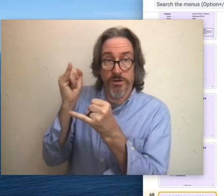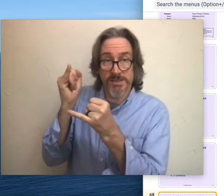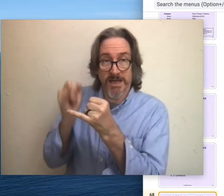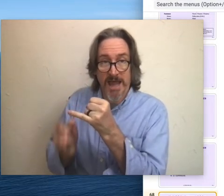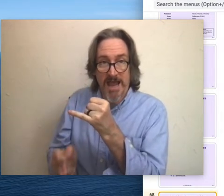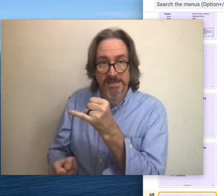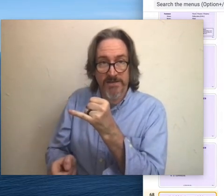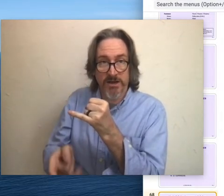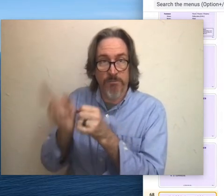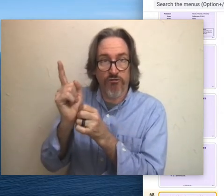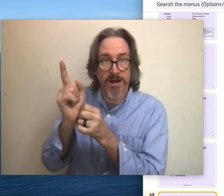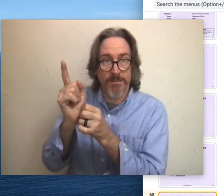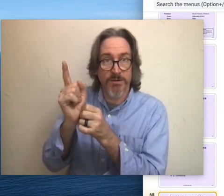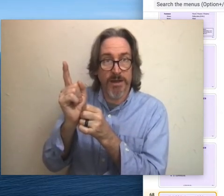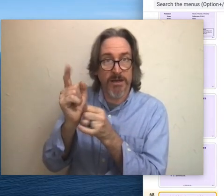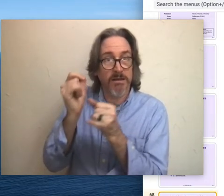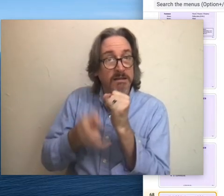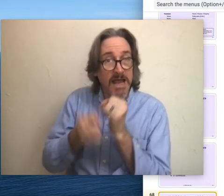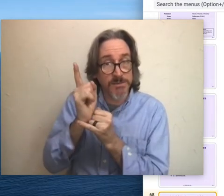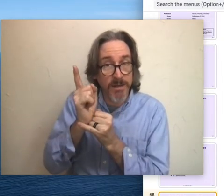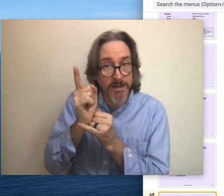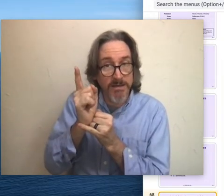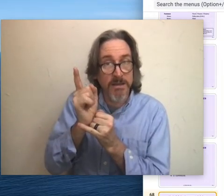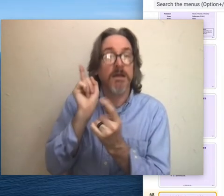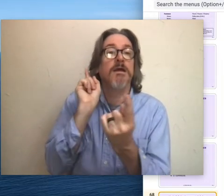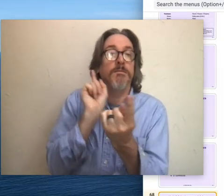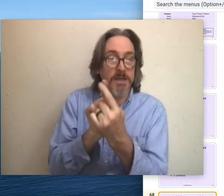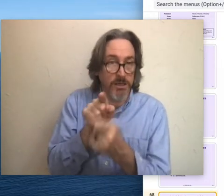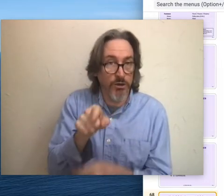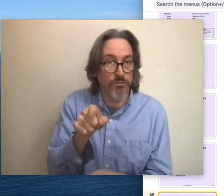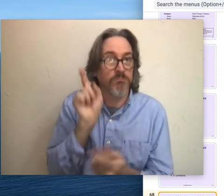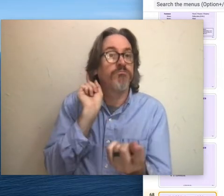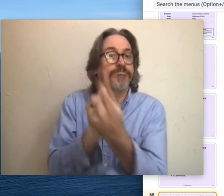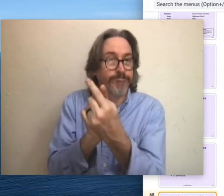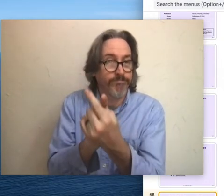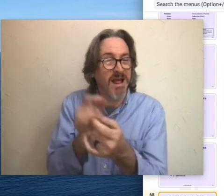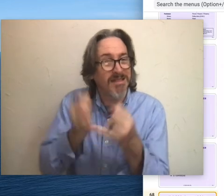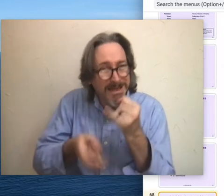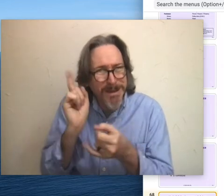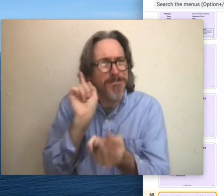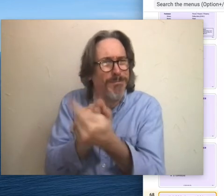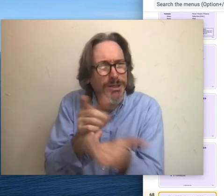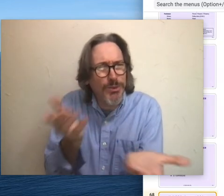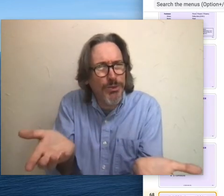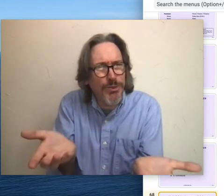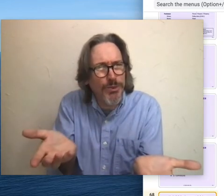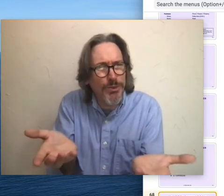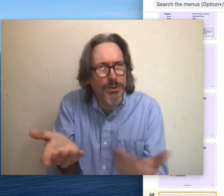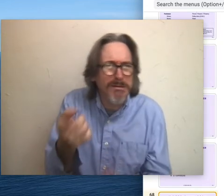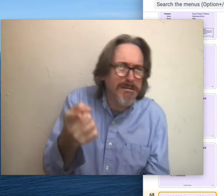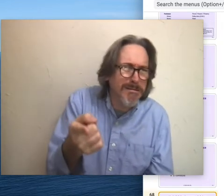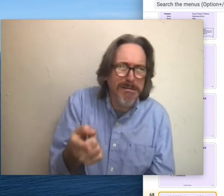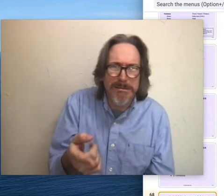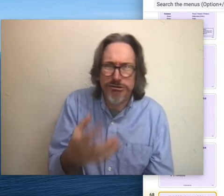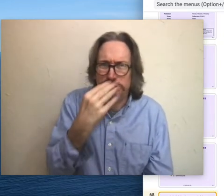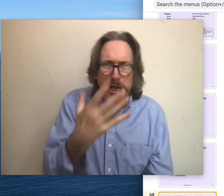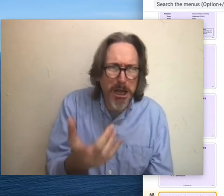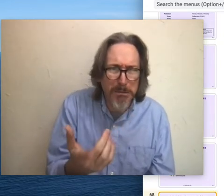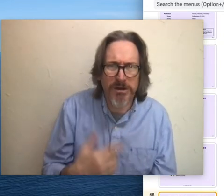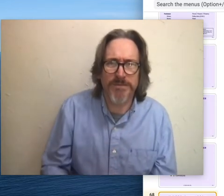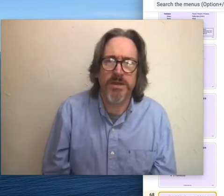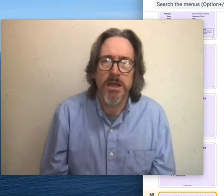So you can sign last and then come right up into minute. Last minute, meet you. Beef.